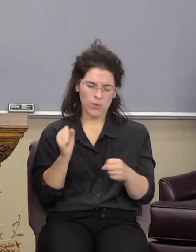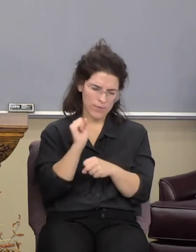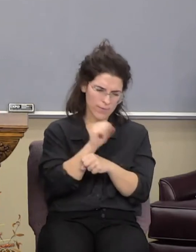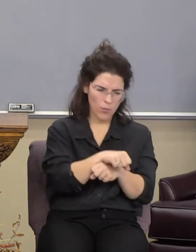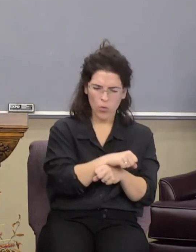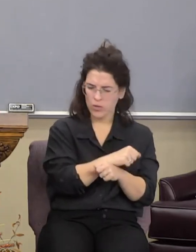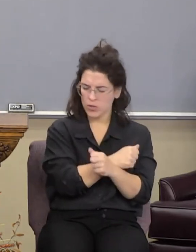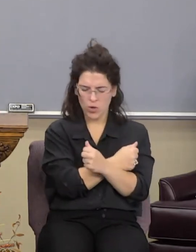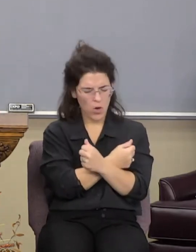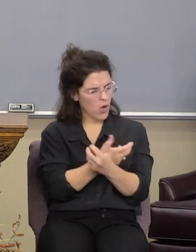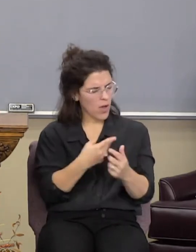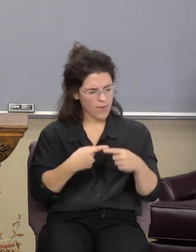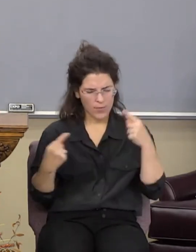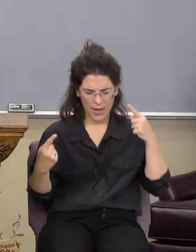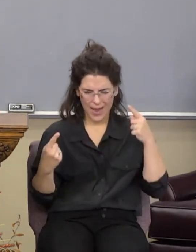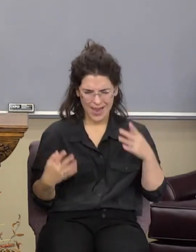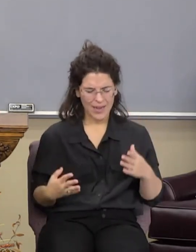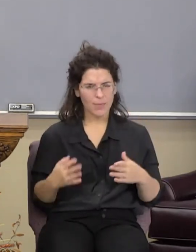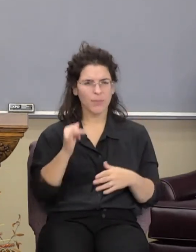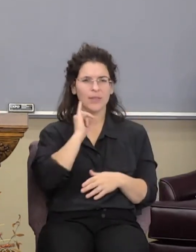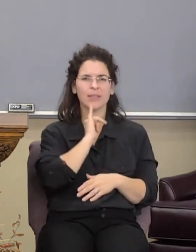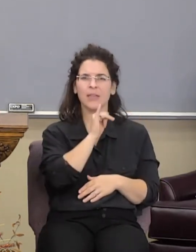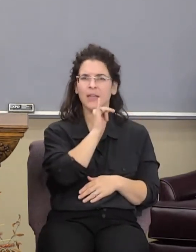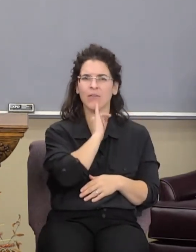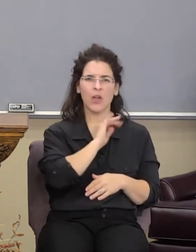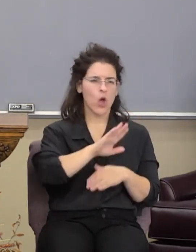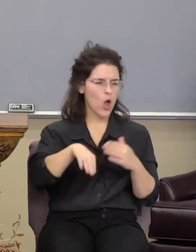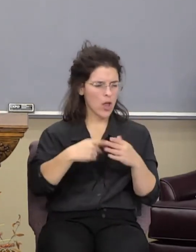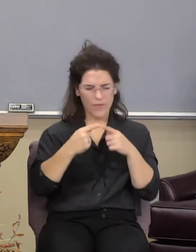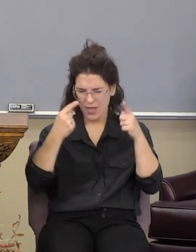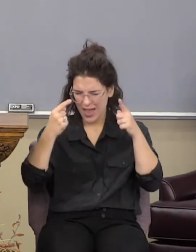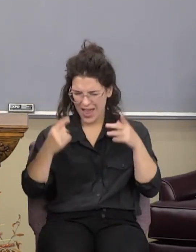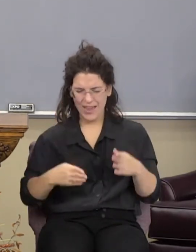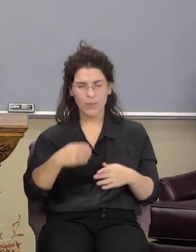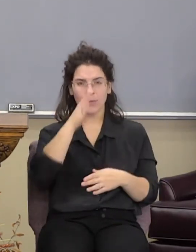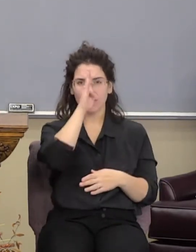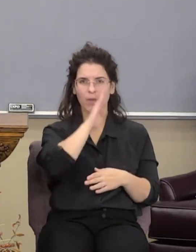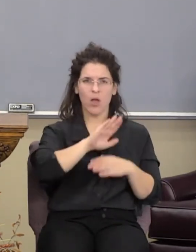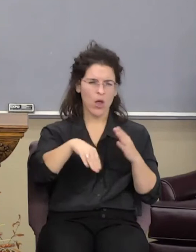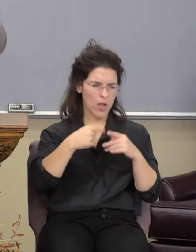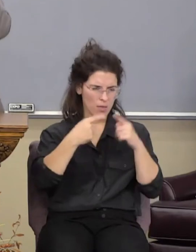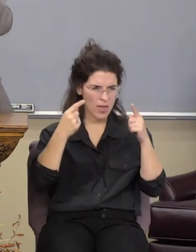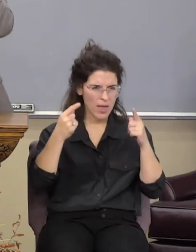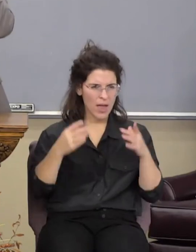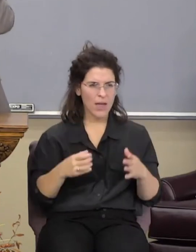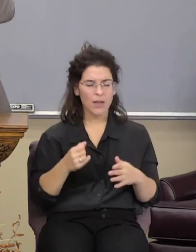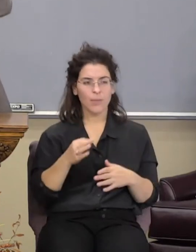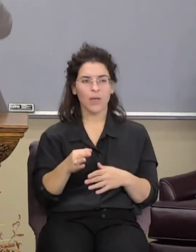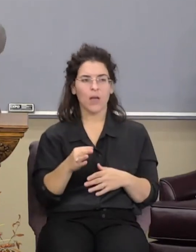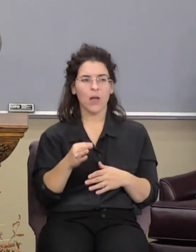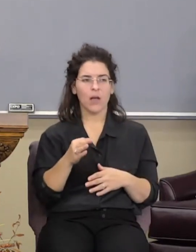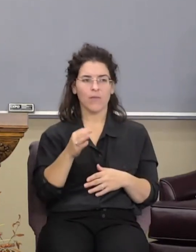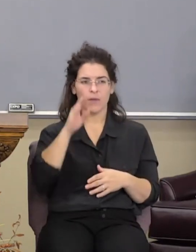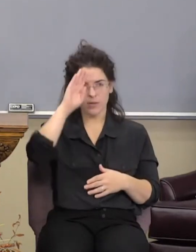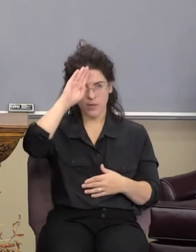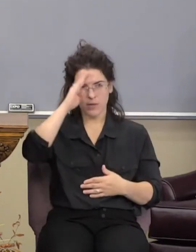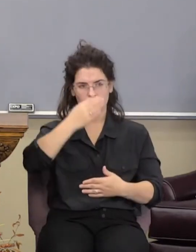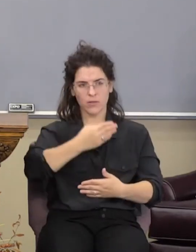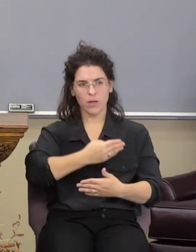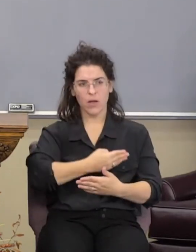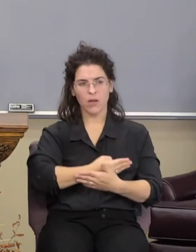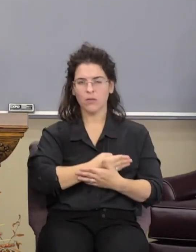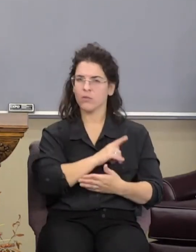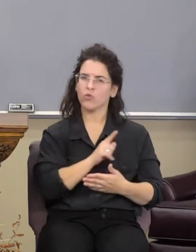force all of the enemies of Israel, all of the enemies of God, all the enemies of the Son, the Lord